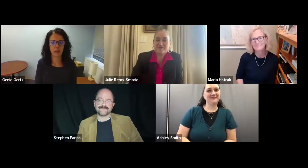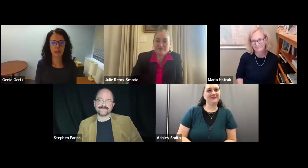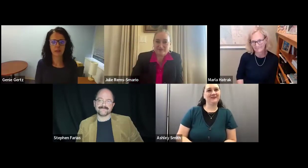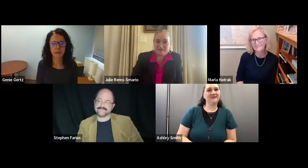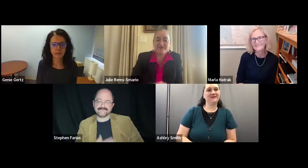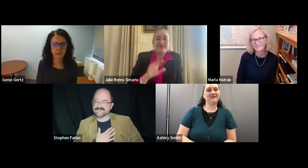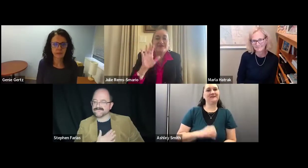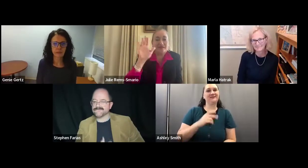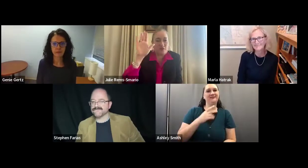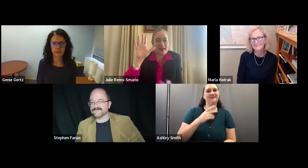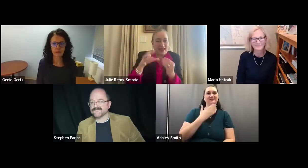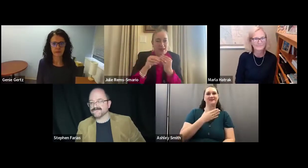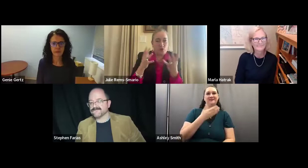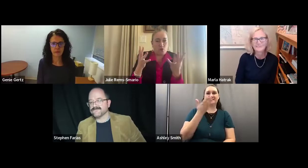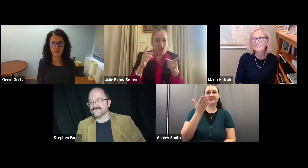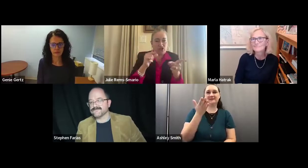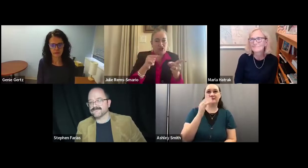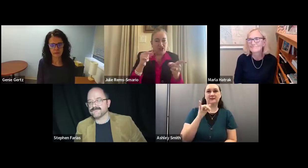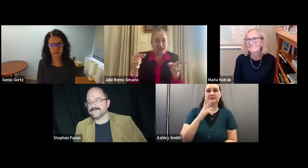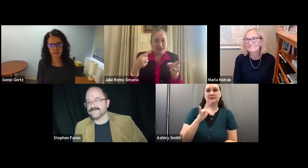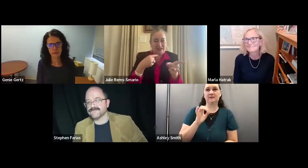This needs to be front and center all the time.